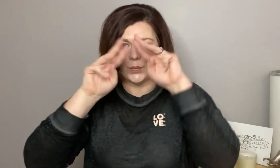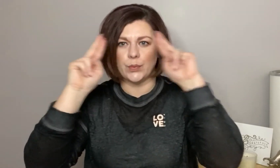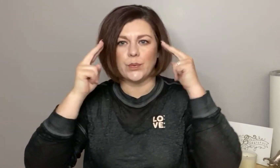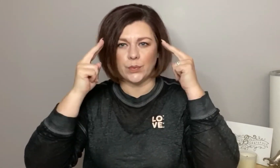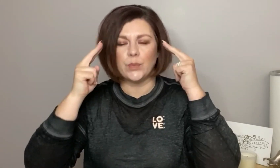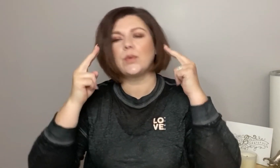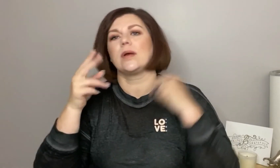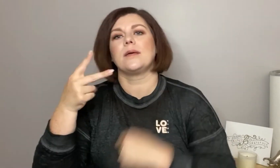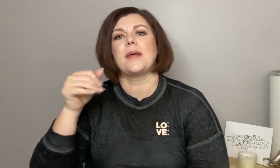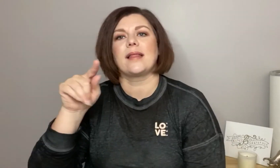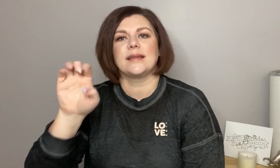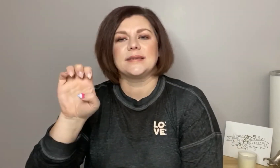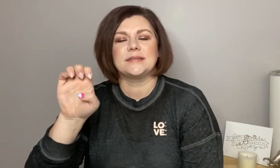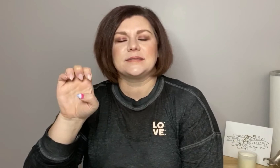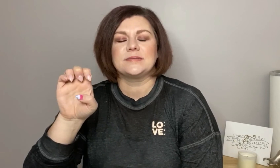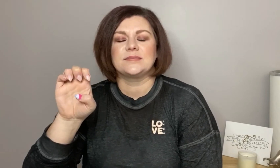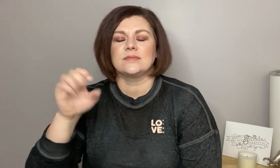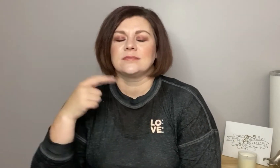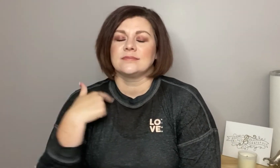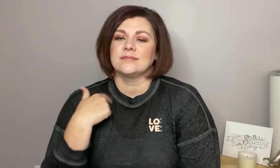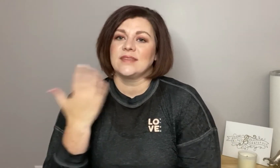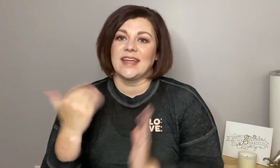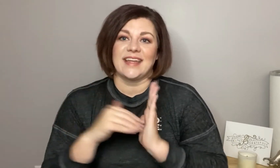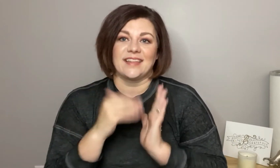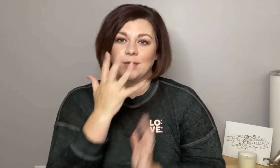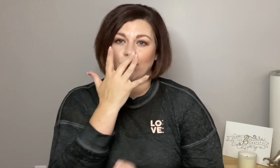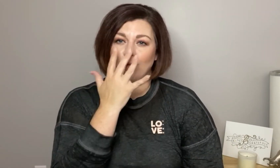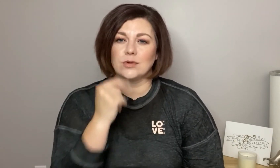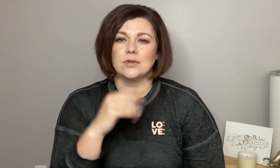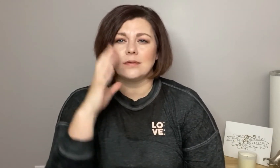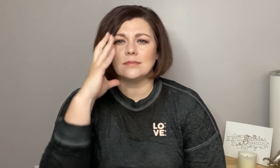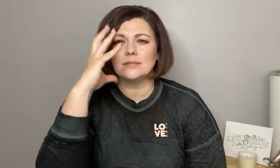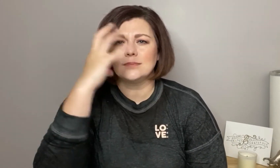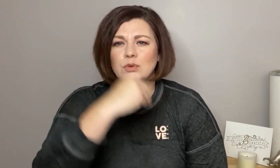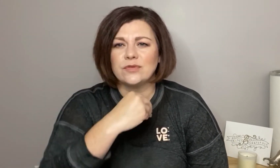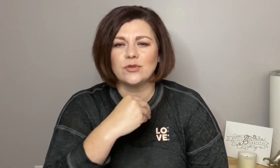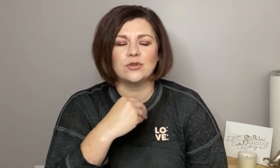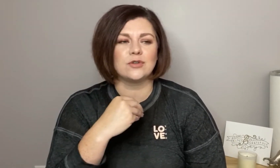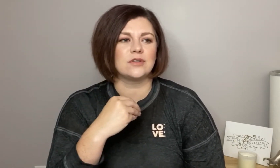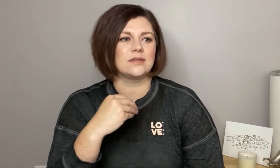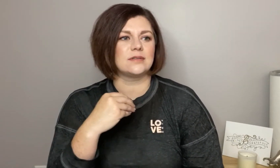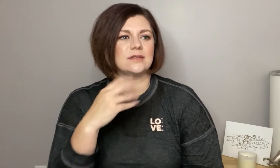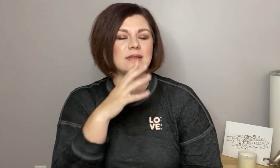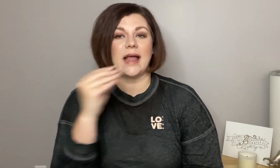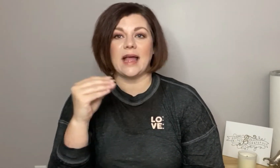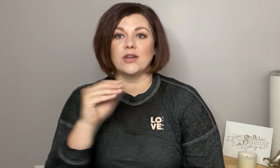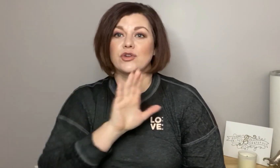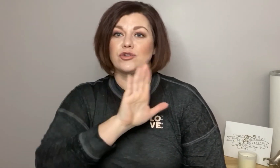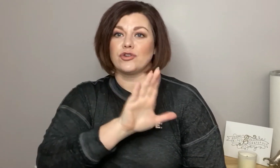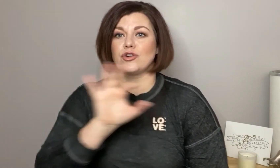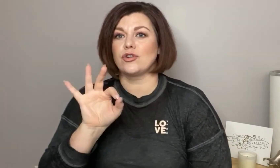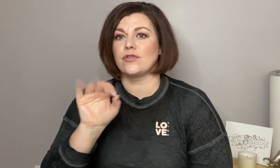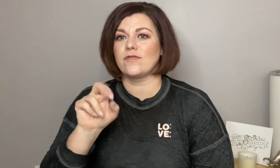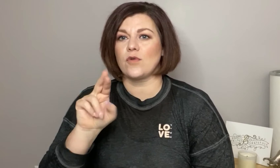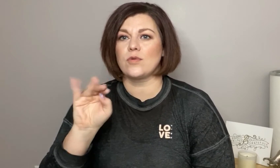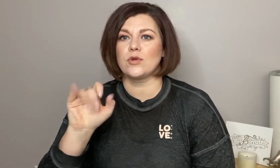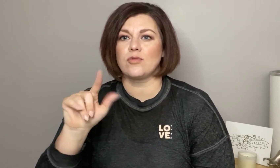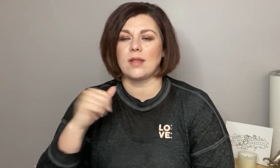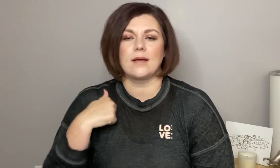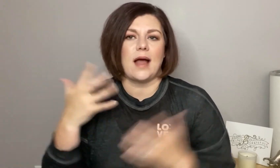the $65 price tag for that. And again, those colors, they just pull me right in. Her formula